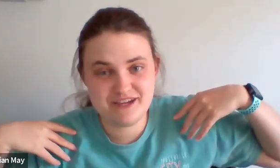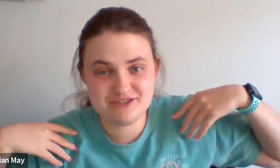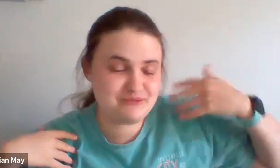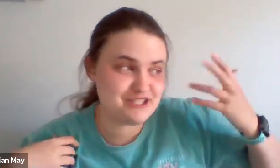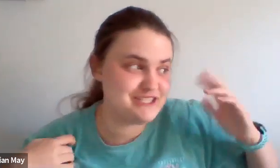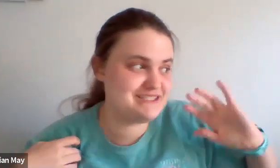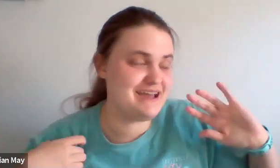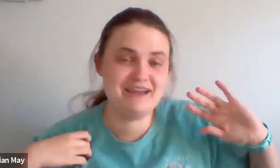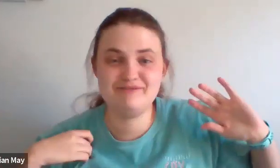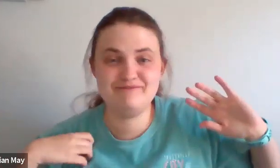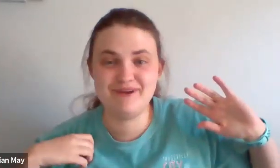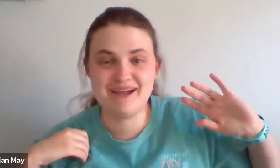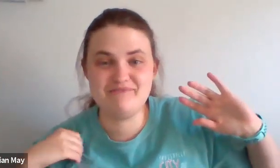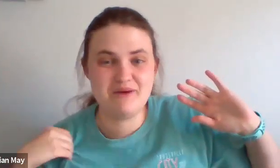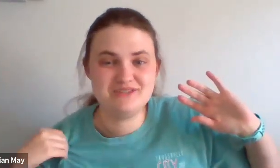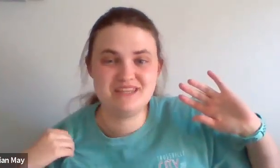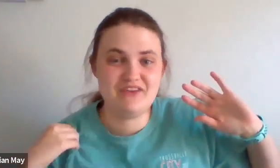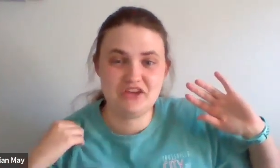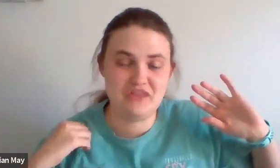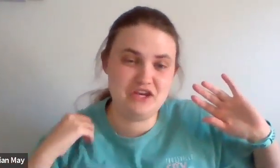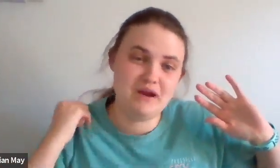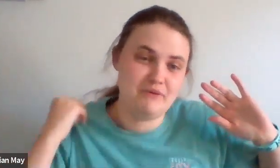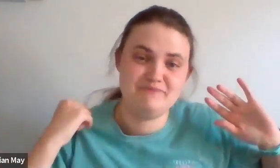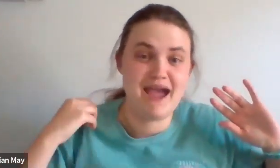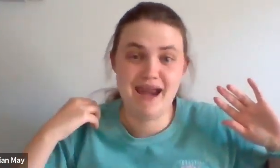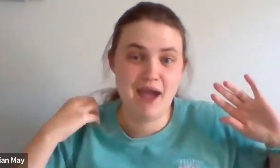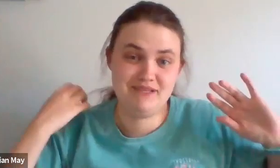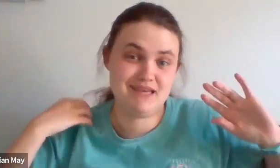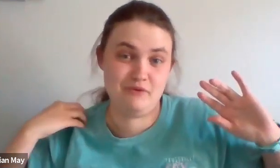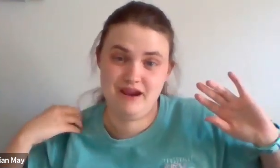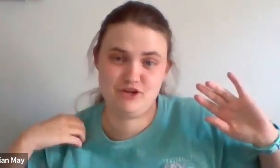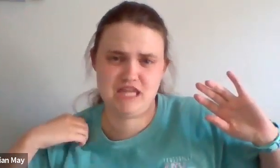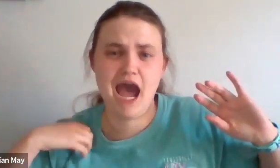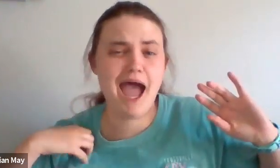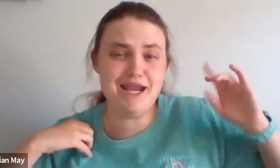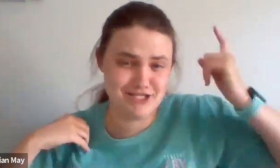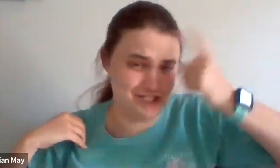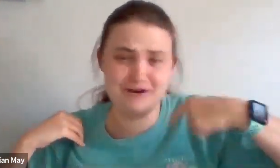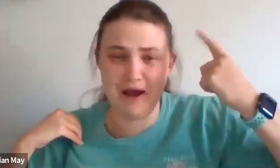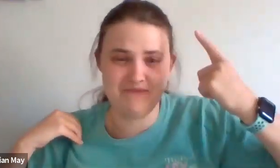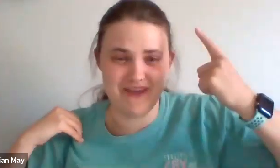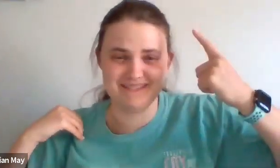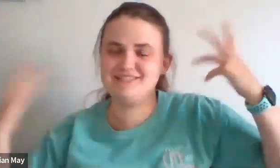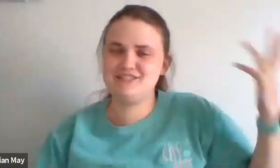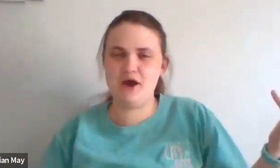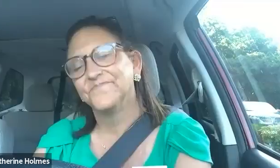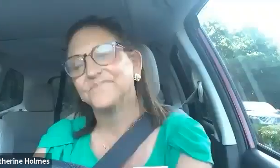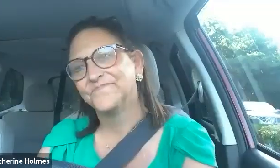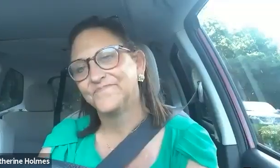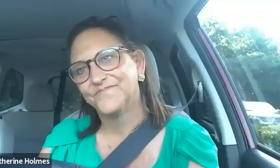facial expressions. Like my mom used to say, like, they knew when I was mad, happy, sad, or whatever, because I showed it on my face. Mm-hmm. So, but like